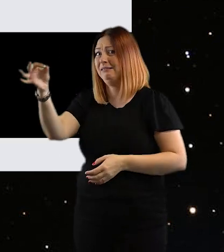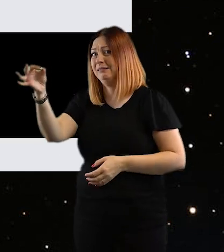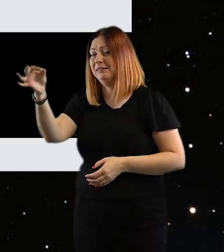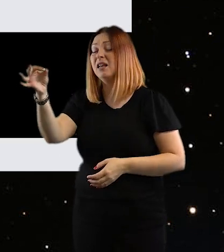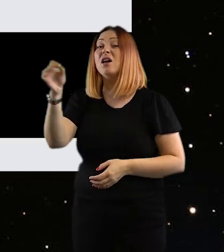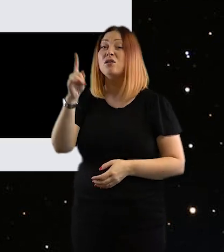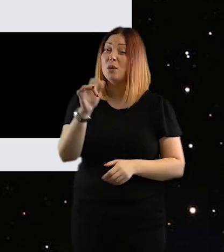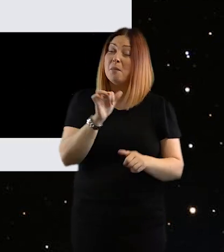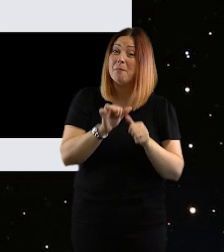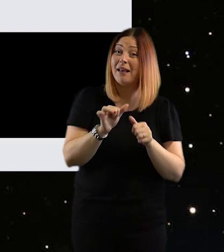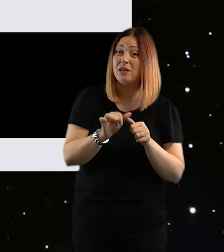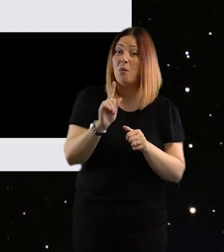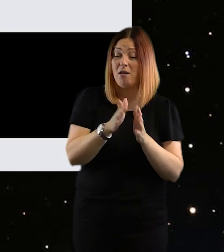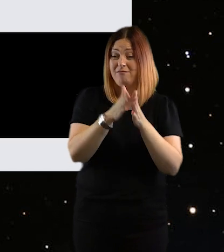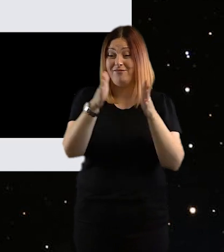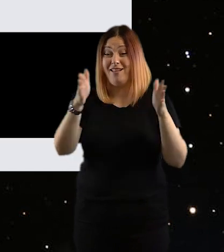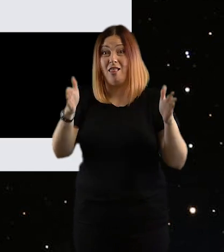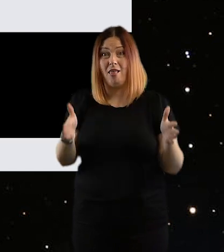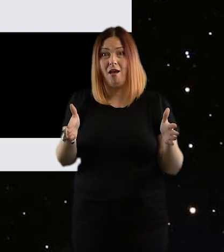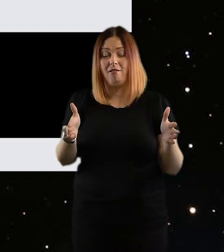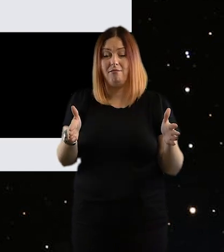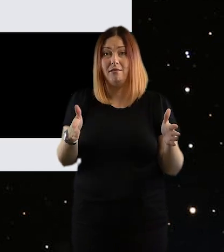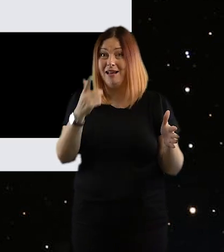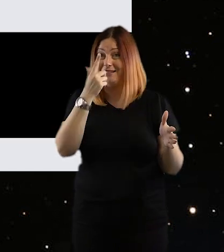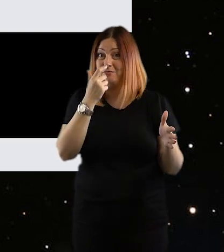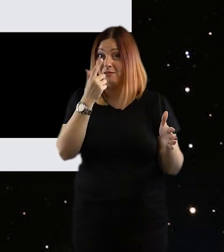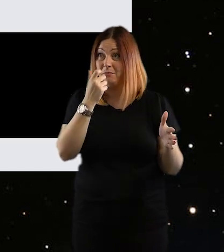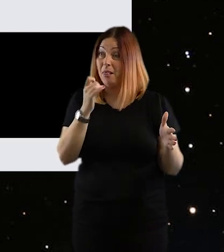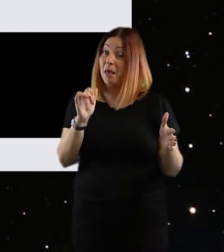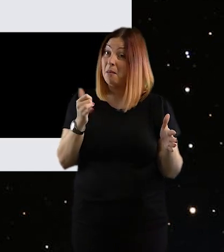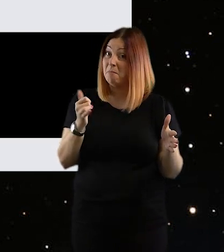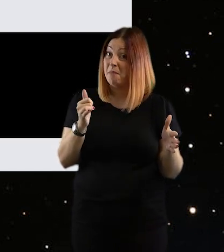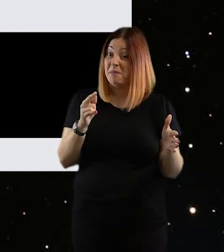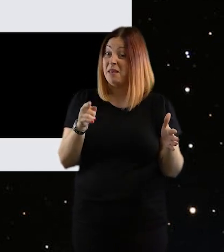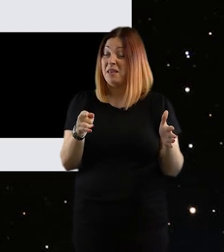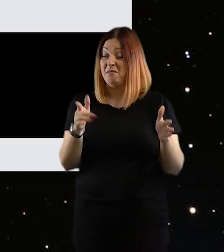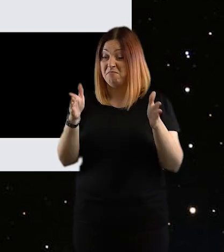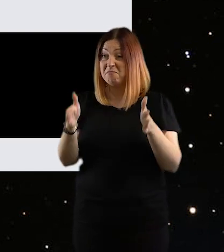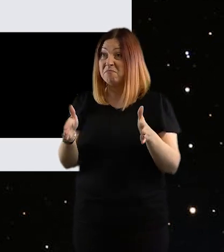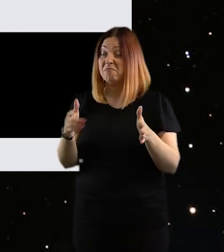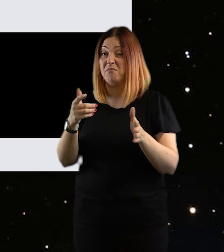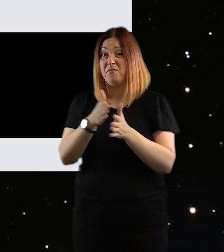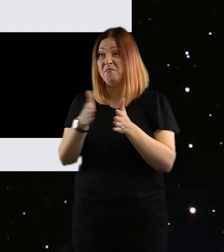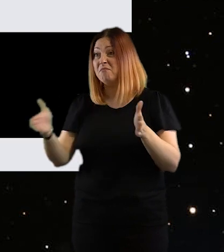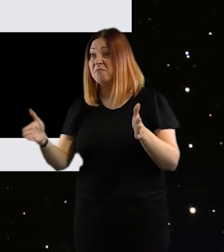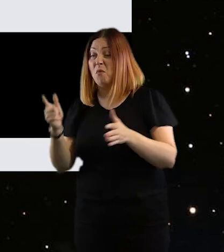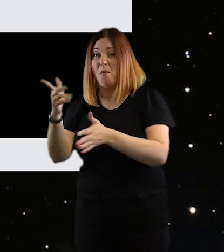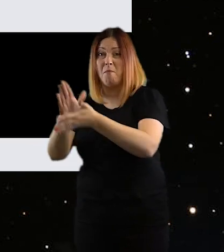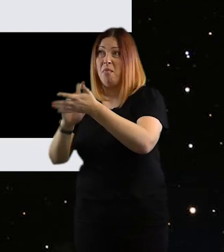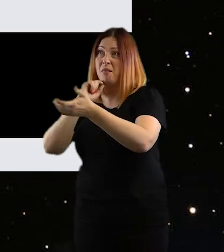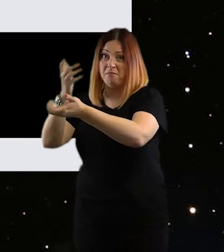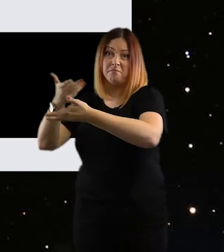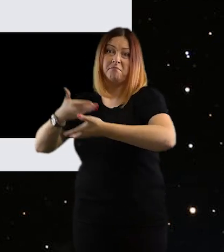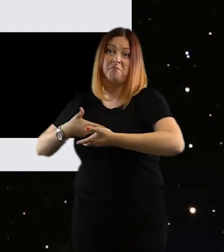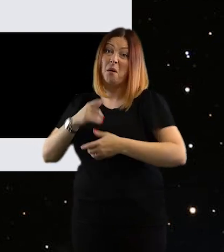as long as you possibly can. But it might be that you only want to take an observation tonight or not at all. So the